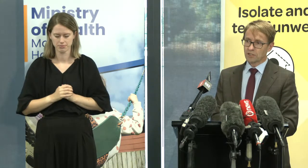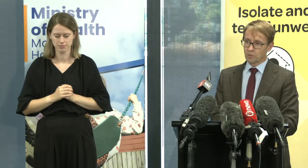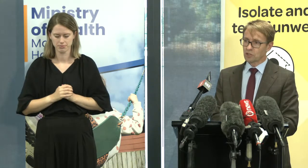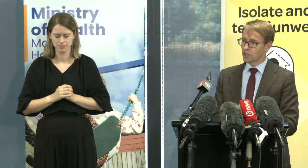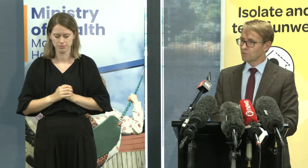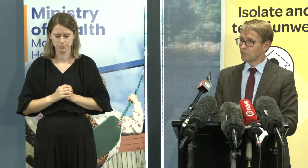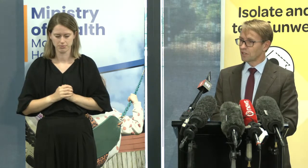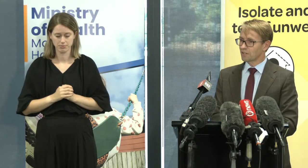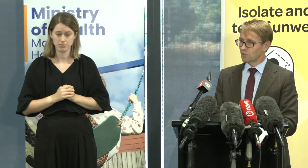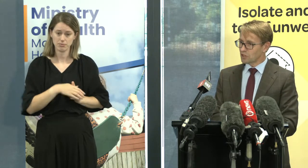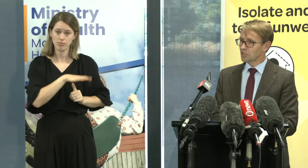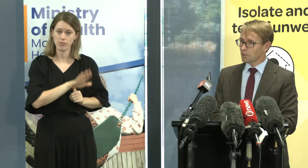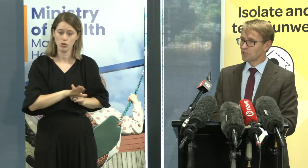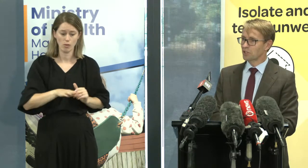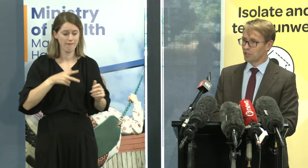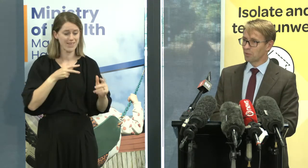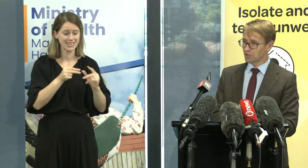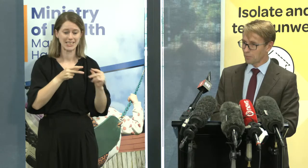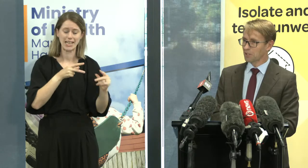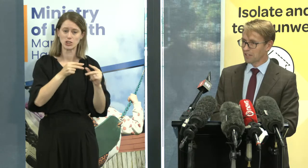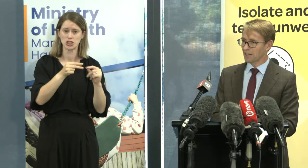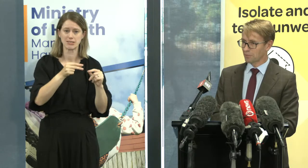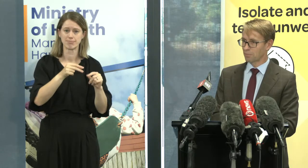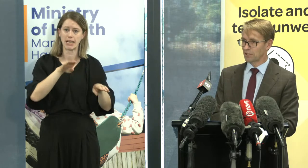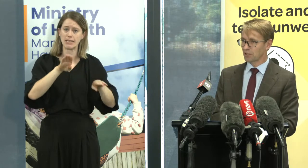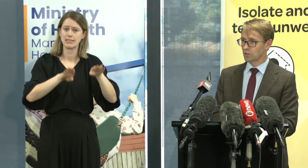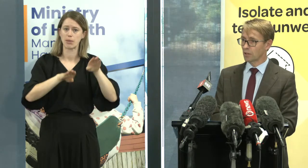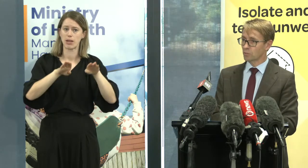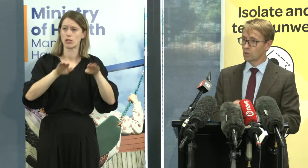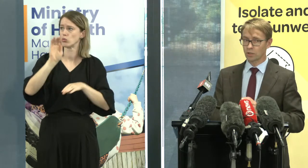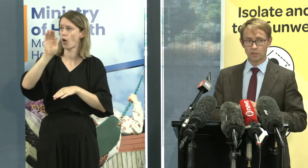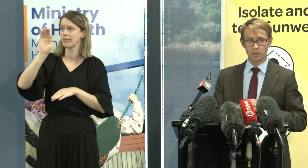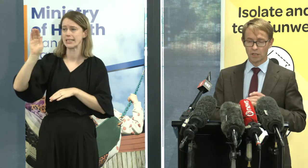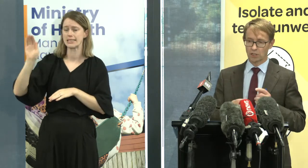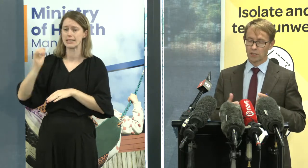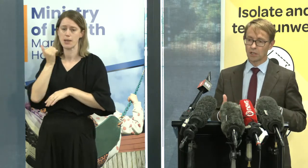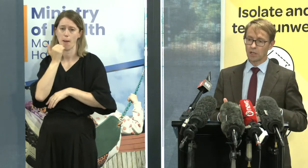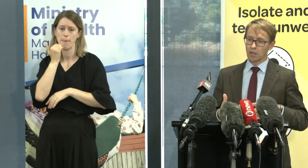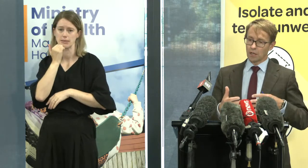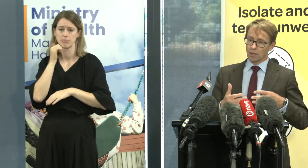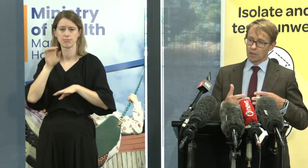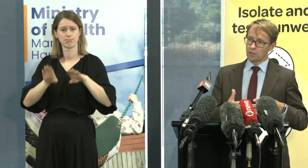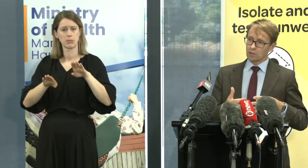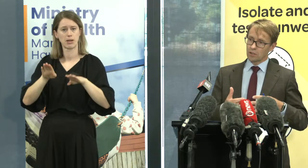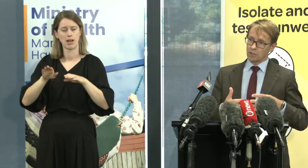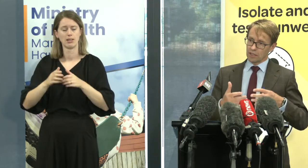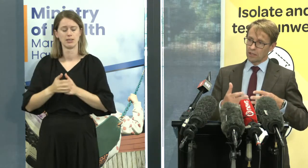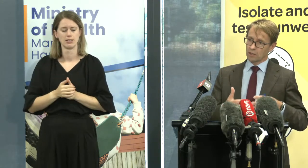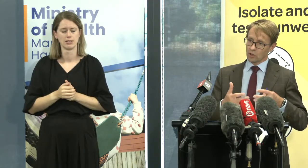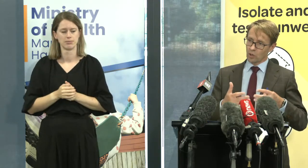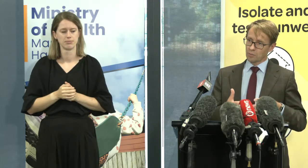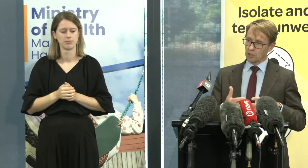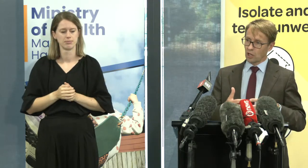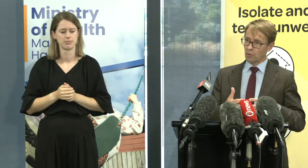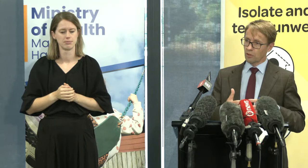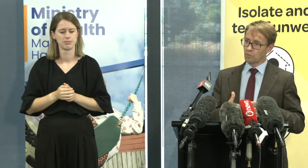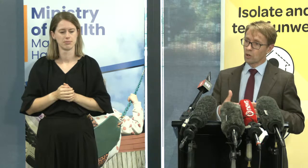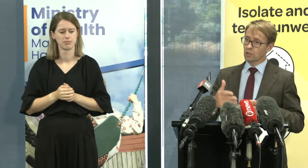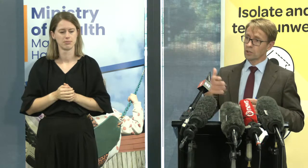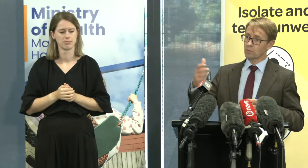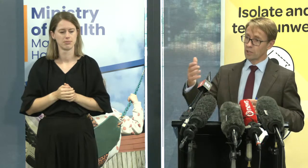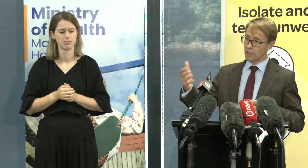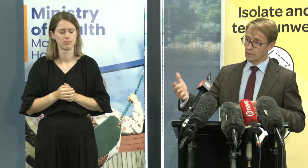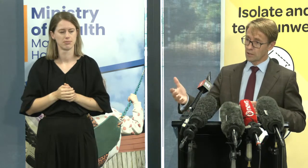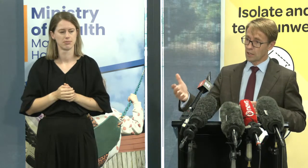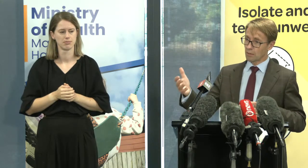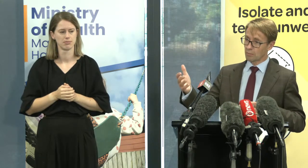The rates that we're achieving are very similar to what is happening in other places around the world, and actually here quite a bit lower than